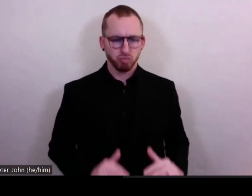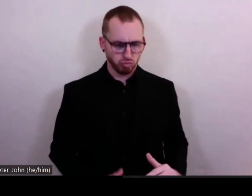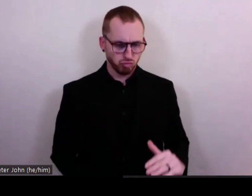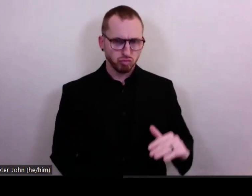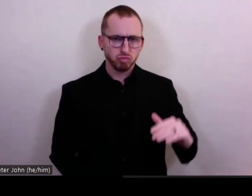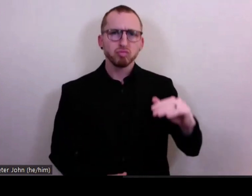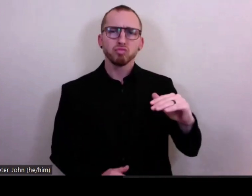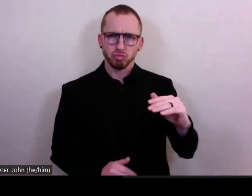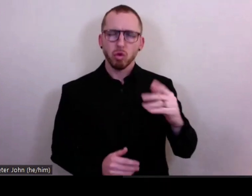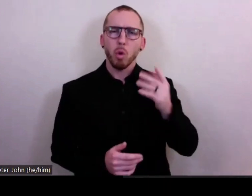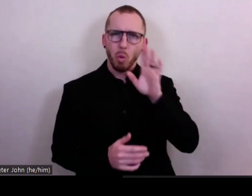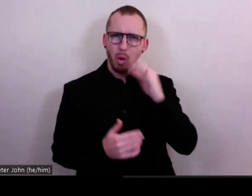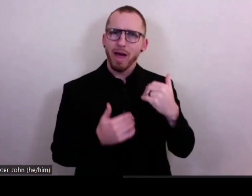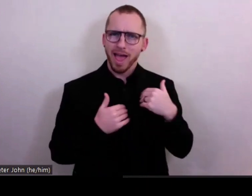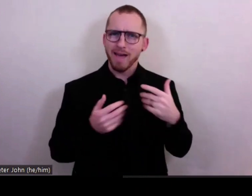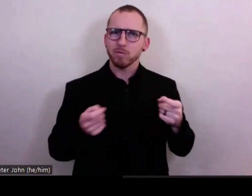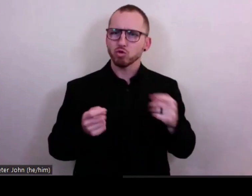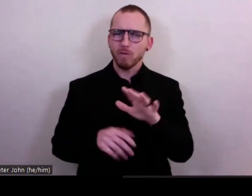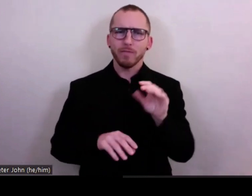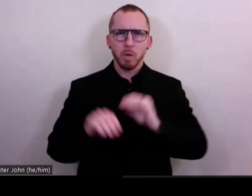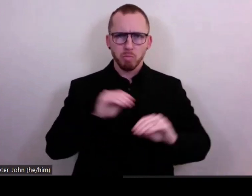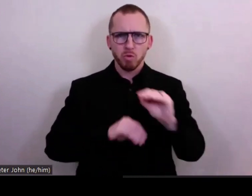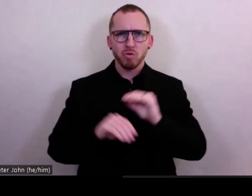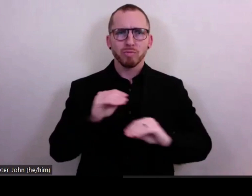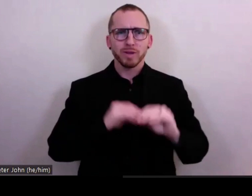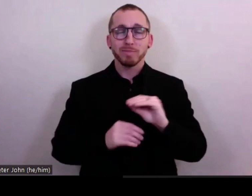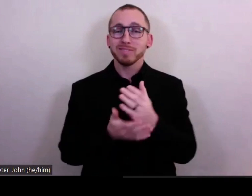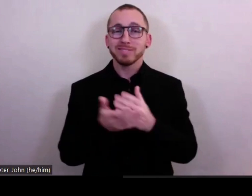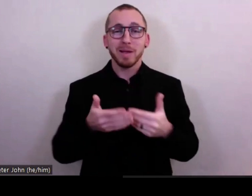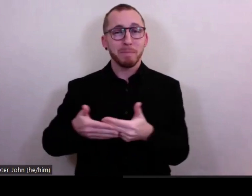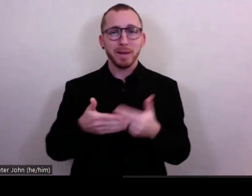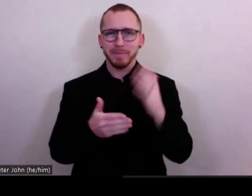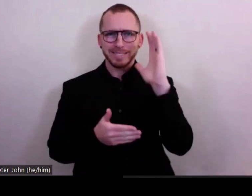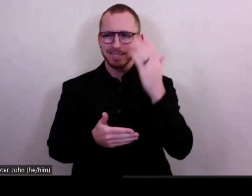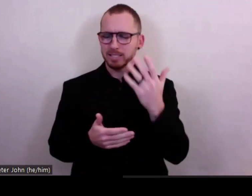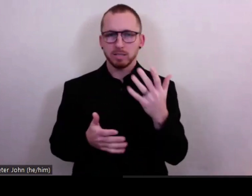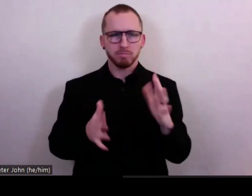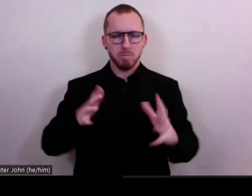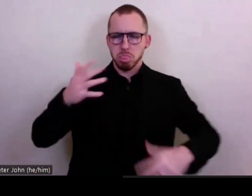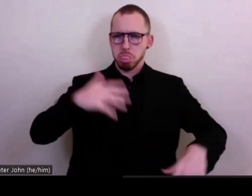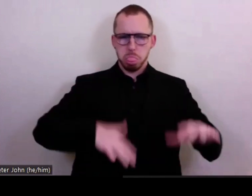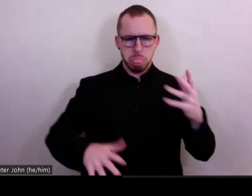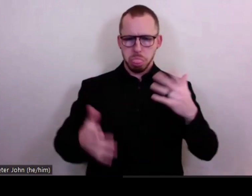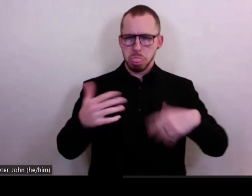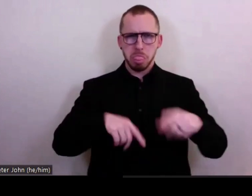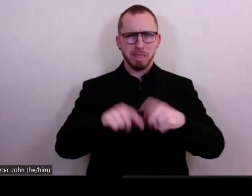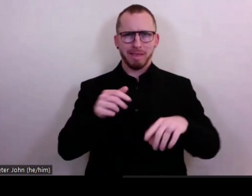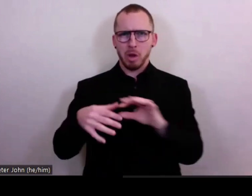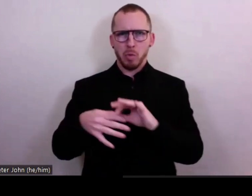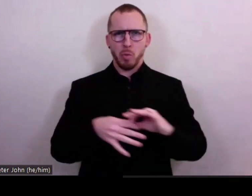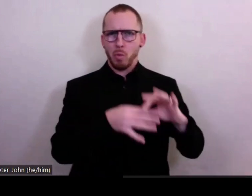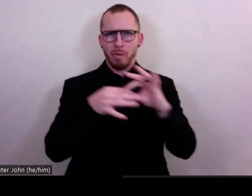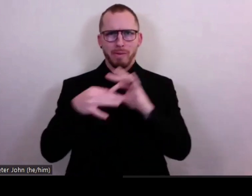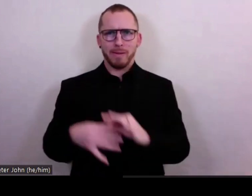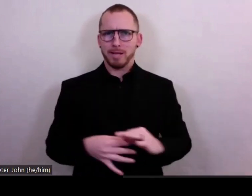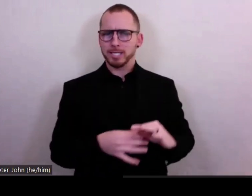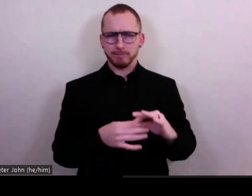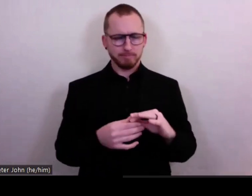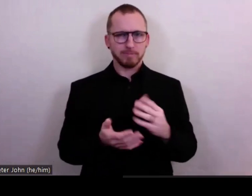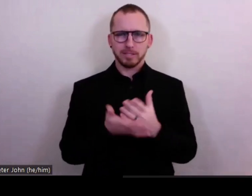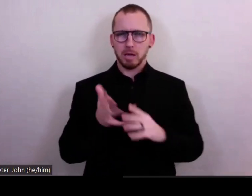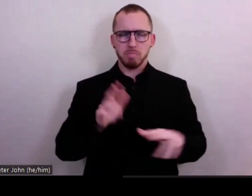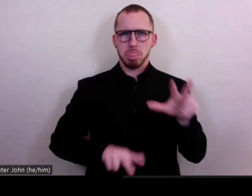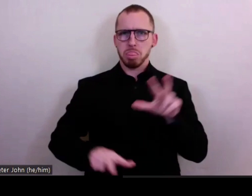are the babies that are always feeling, they just can't get it together. Arms and legs are always